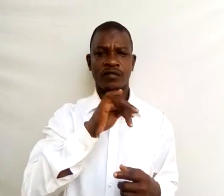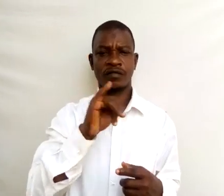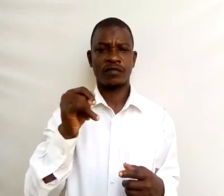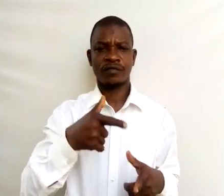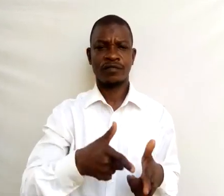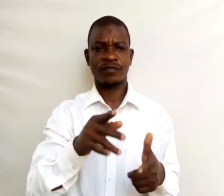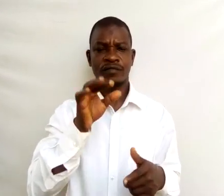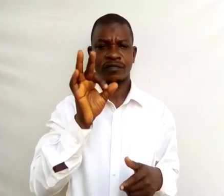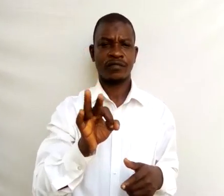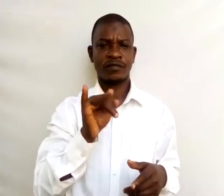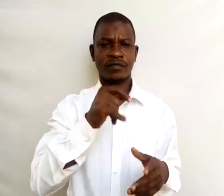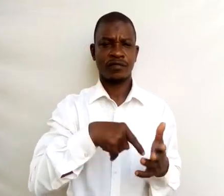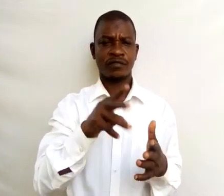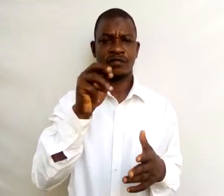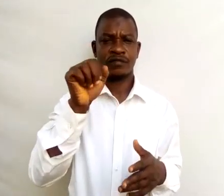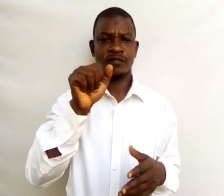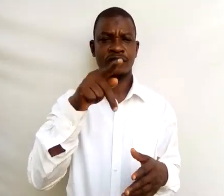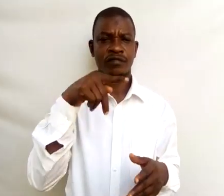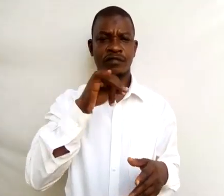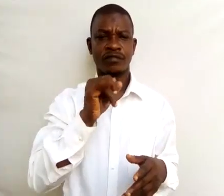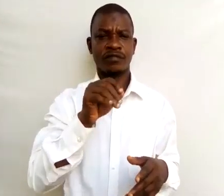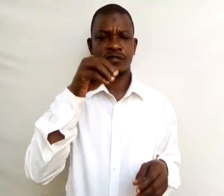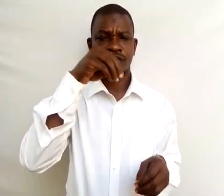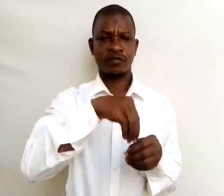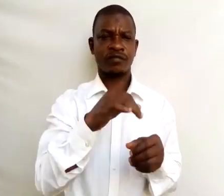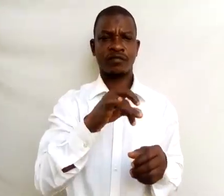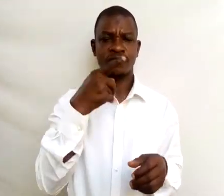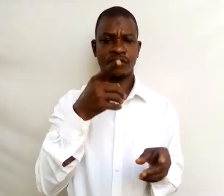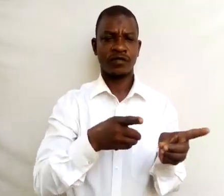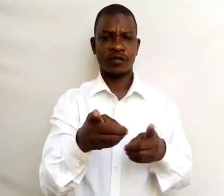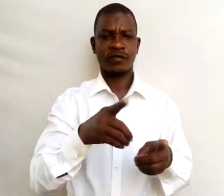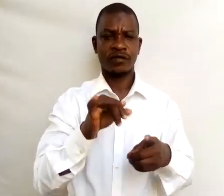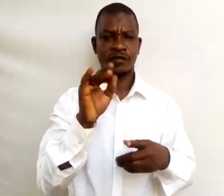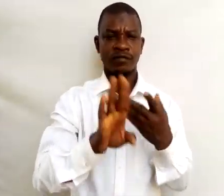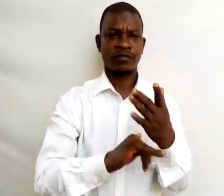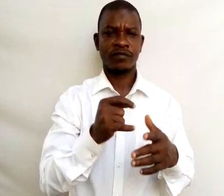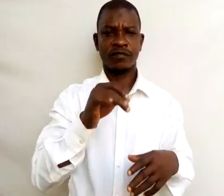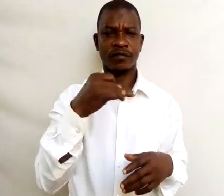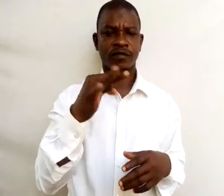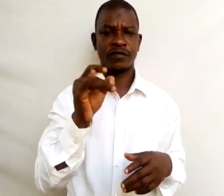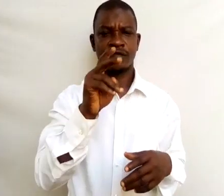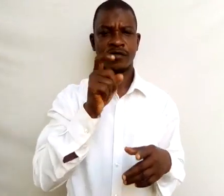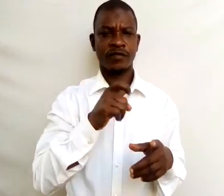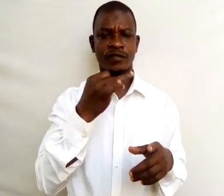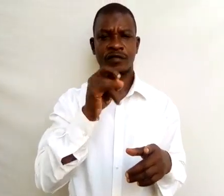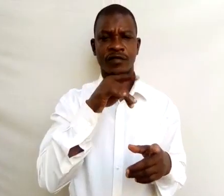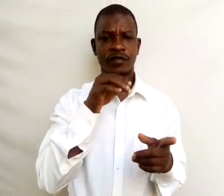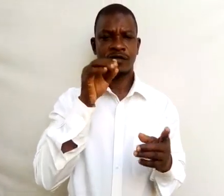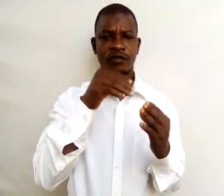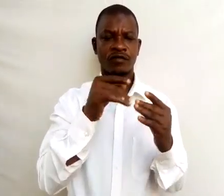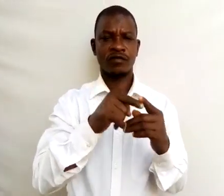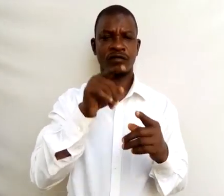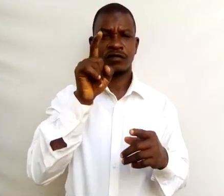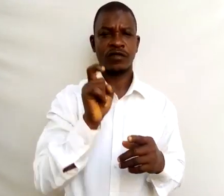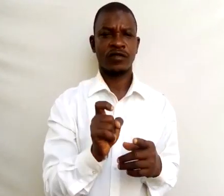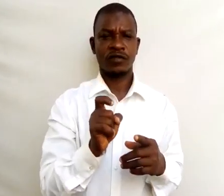Let F maps X into X be defined by F of X is equal to X for all